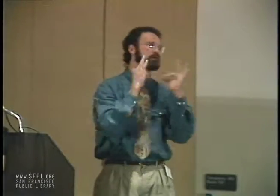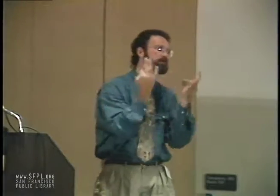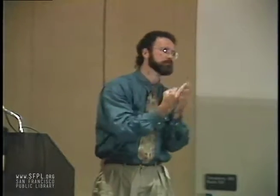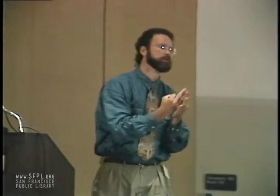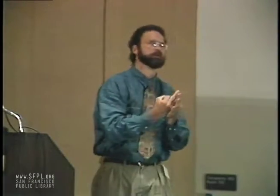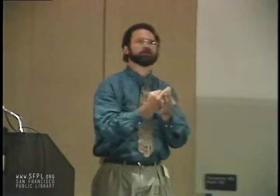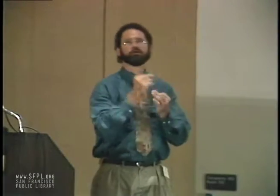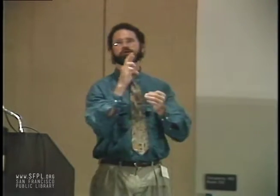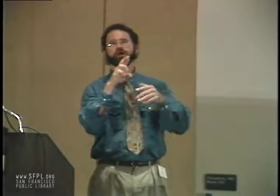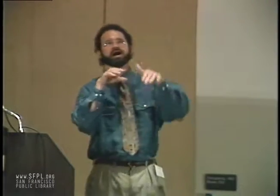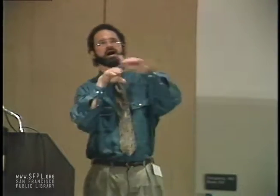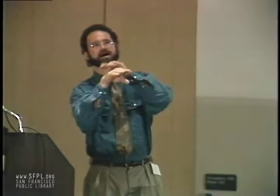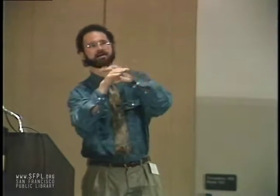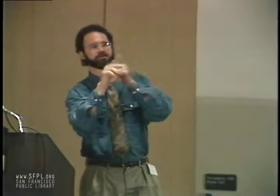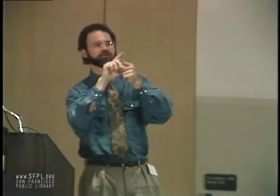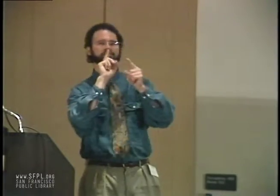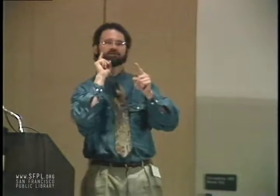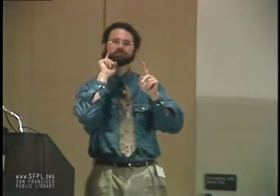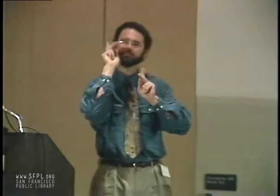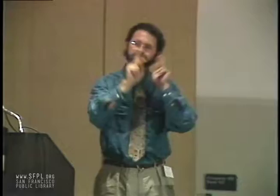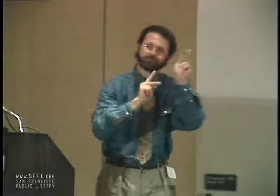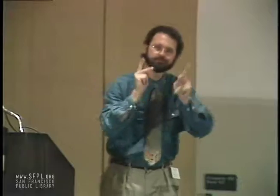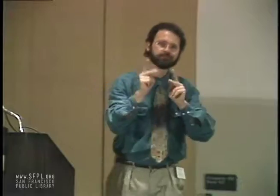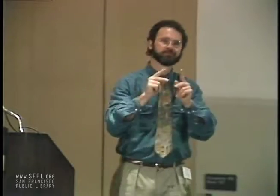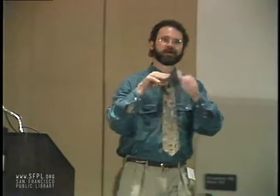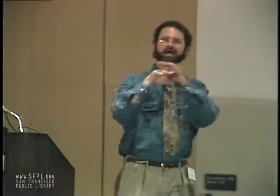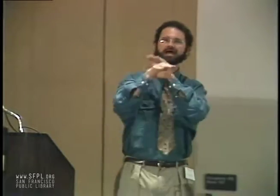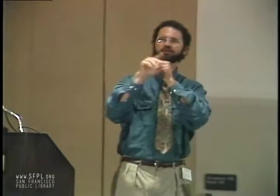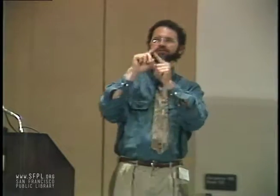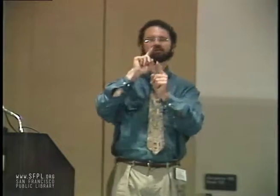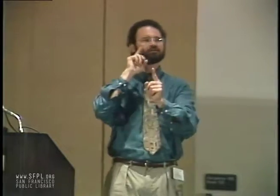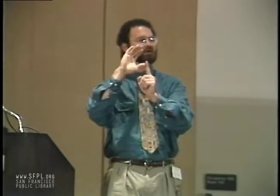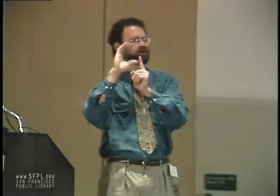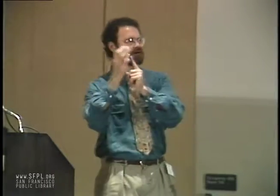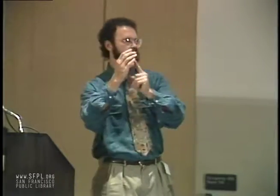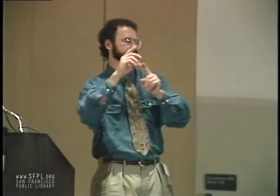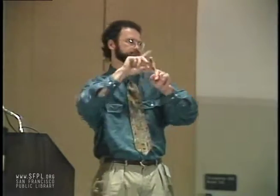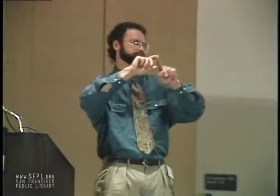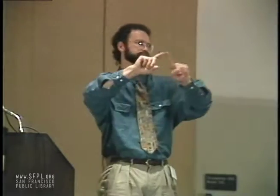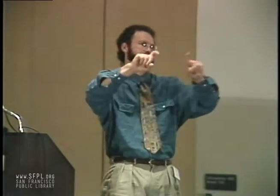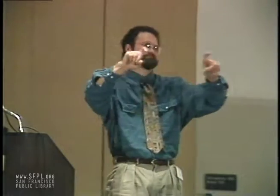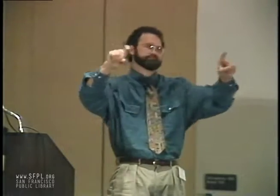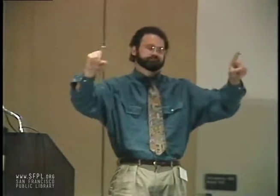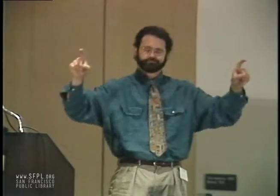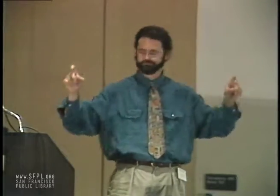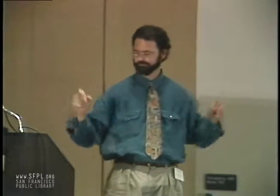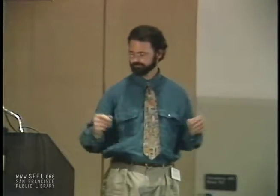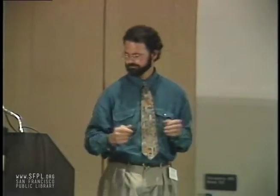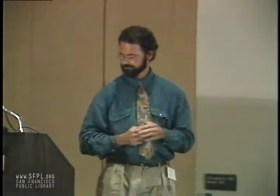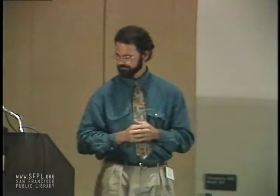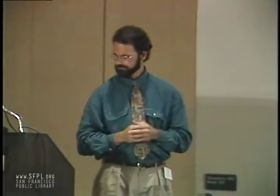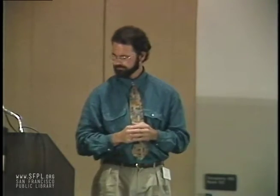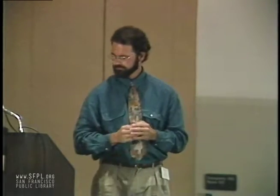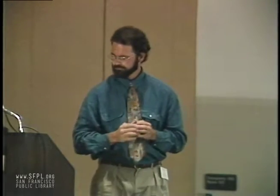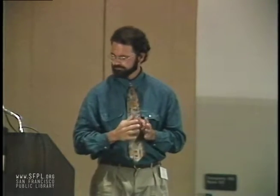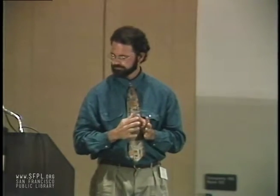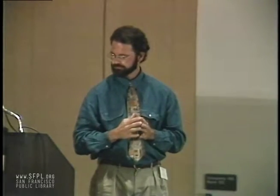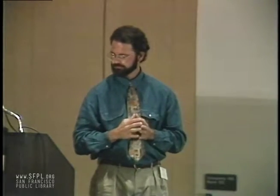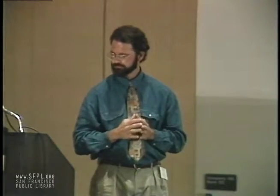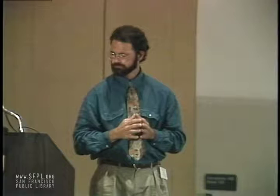which that happens. Background, family, access to deaf people, access to deaf culture. There are a variety of